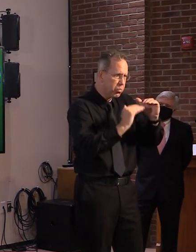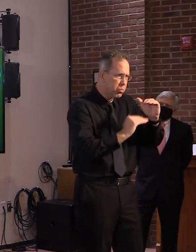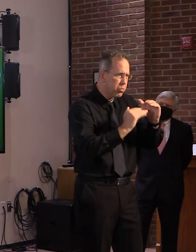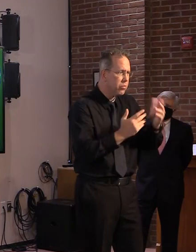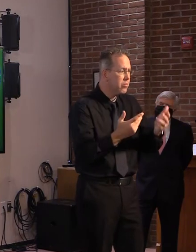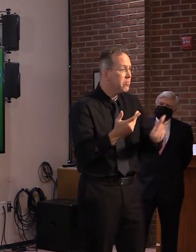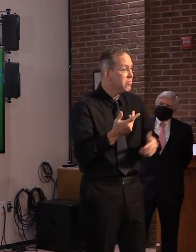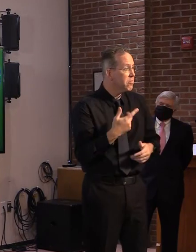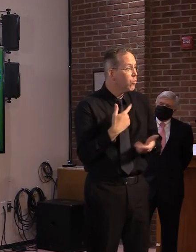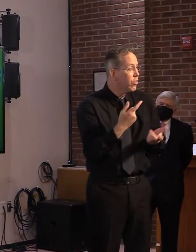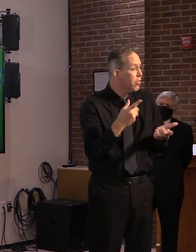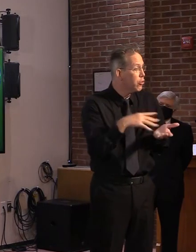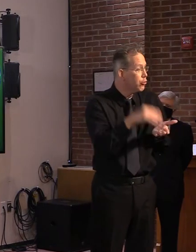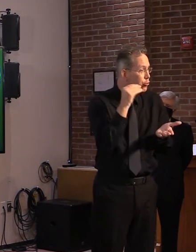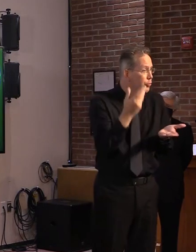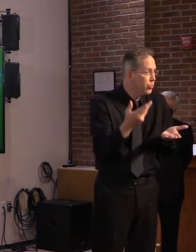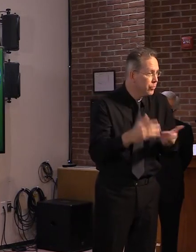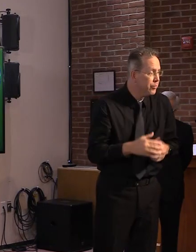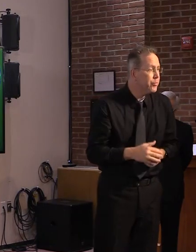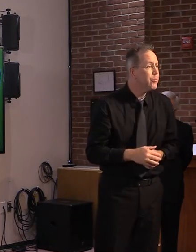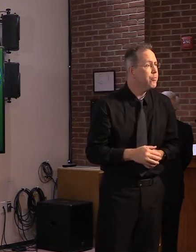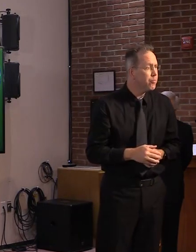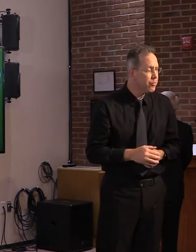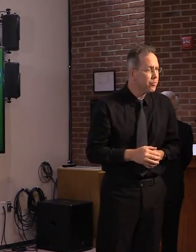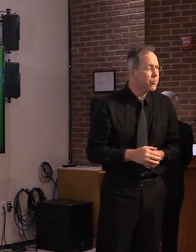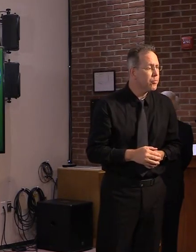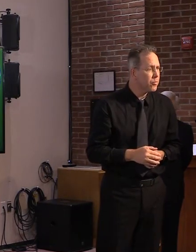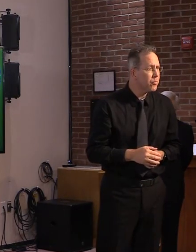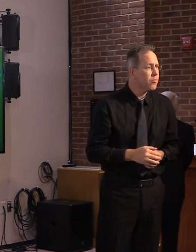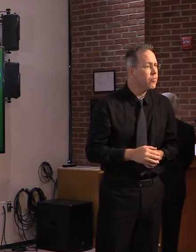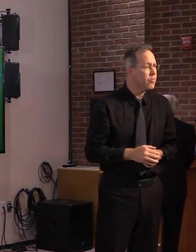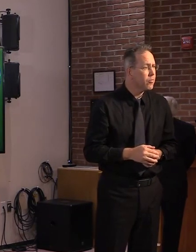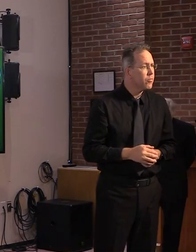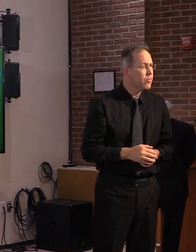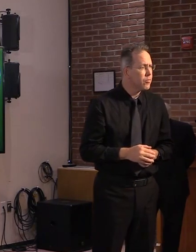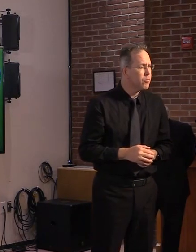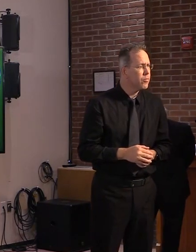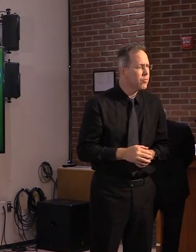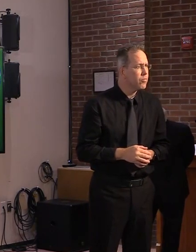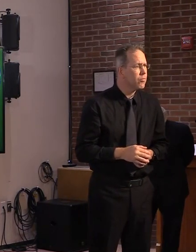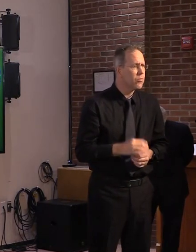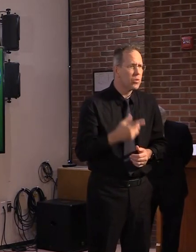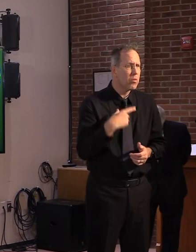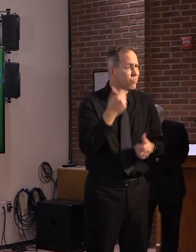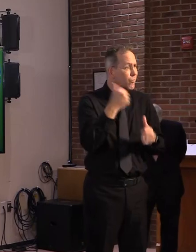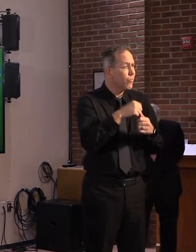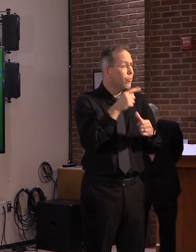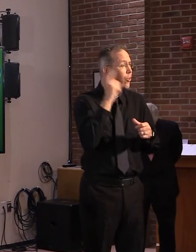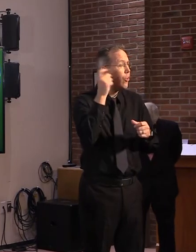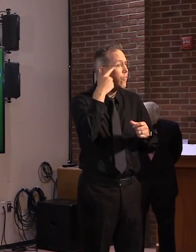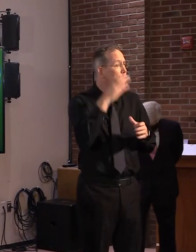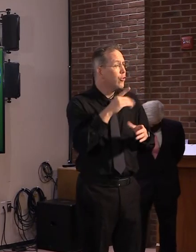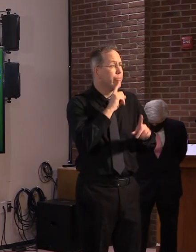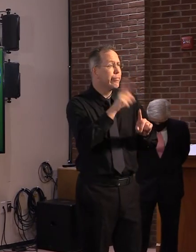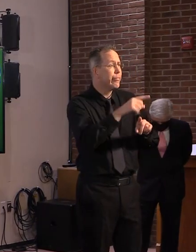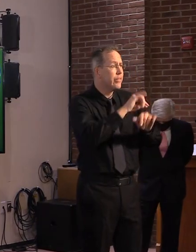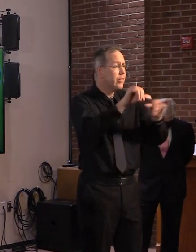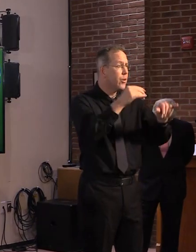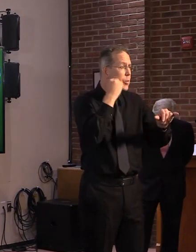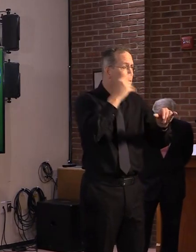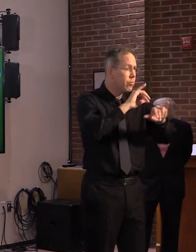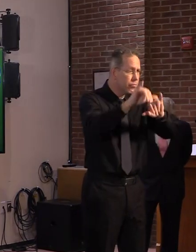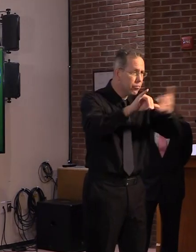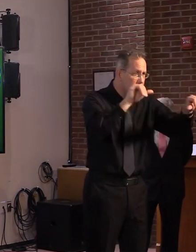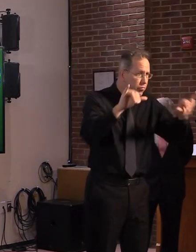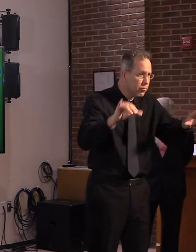is we've all come out of a stay home, stay safe order and try to begin opening